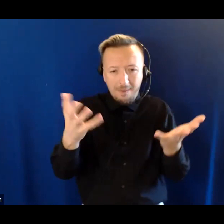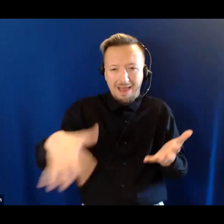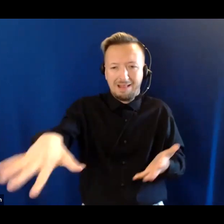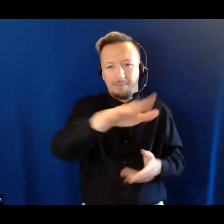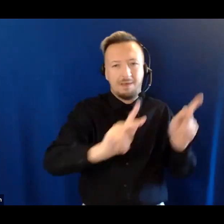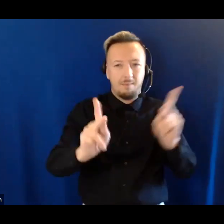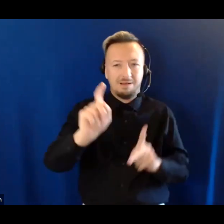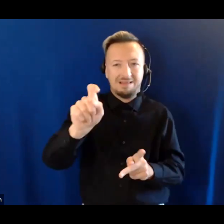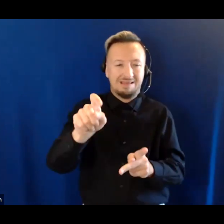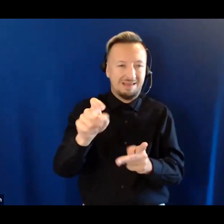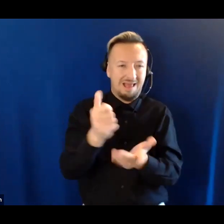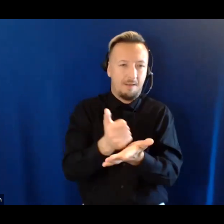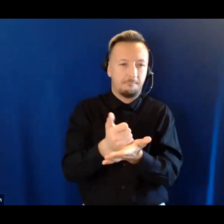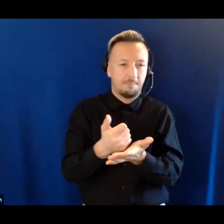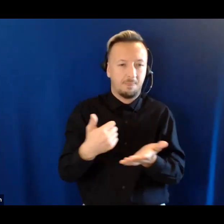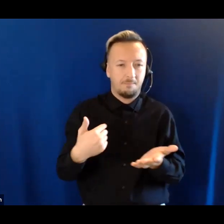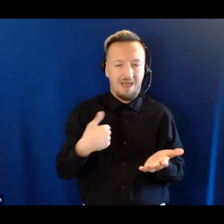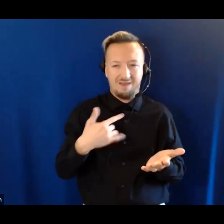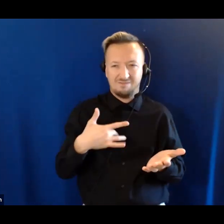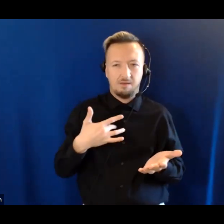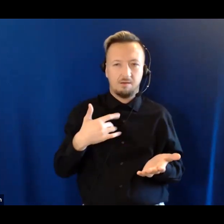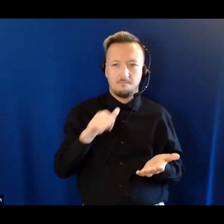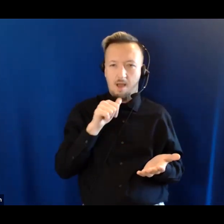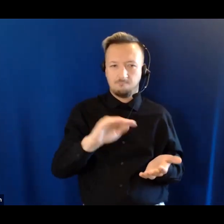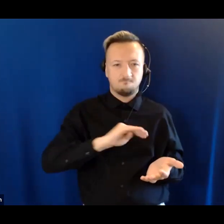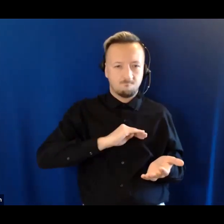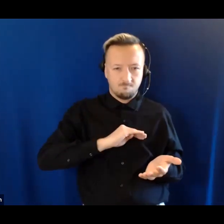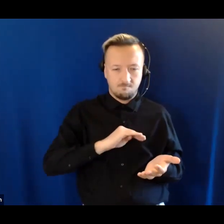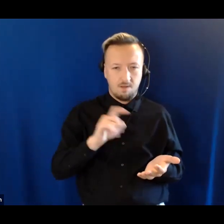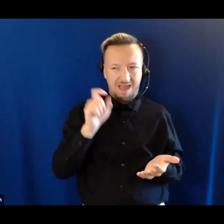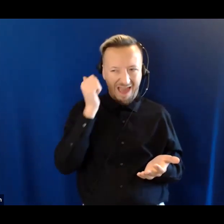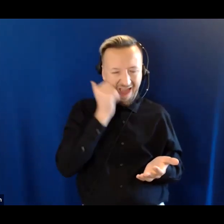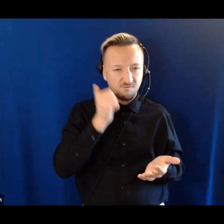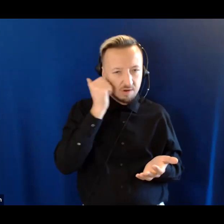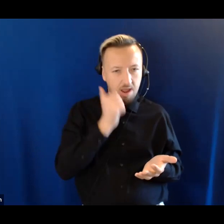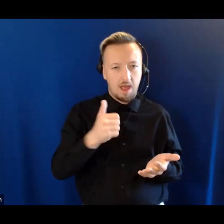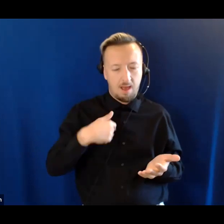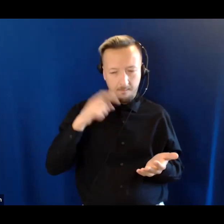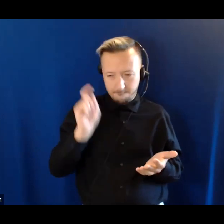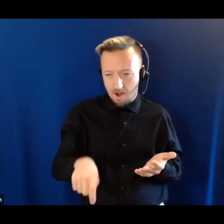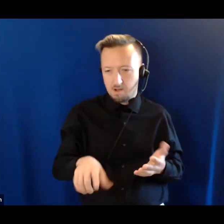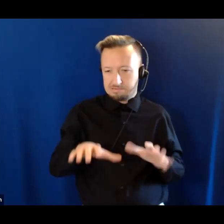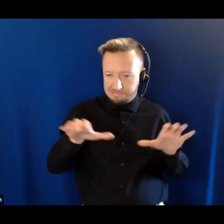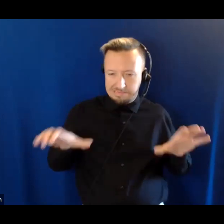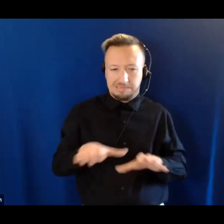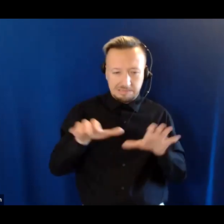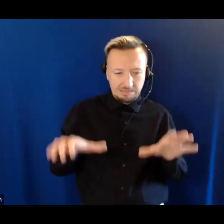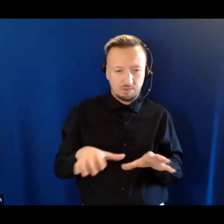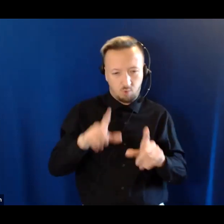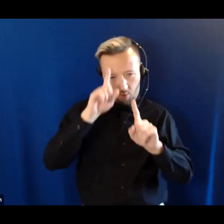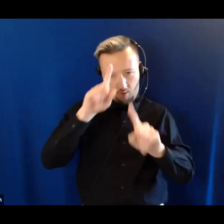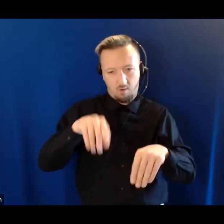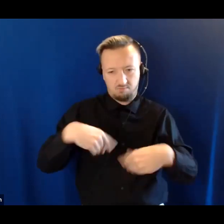I can't settle with not trying every day to meet that need and address the issues that are out